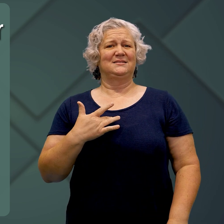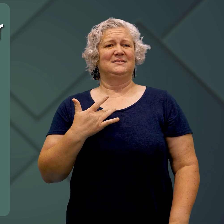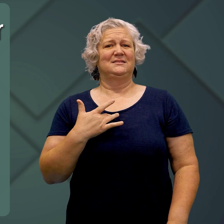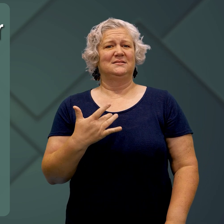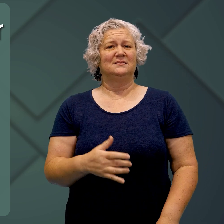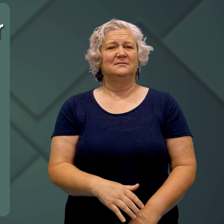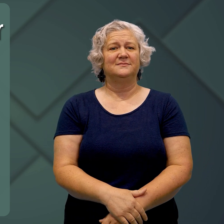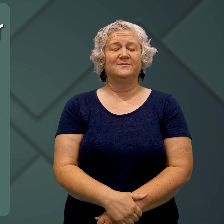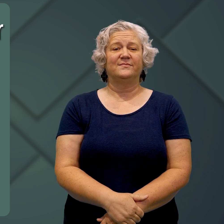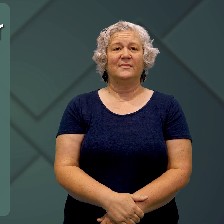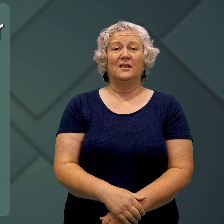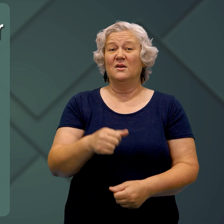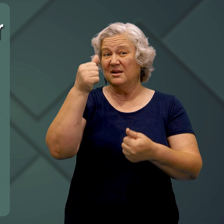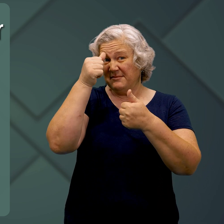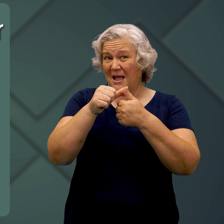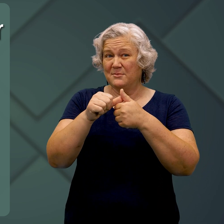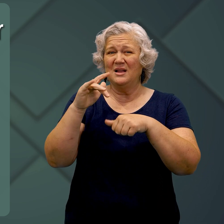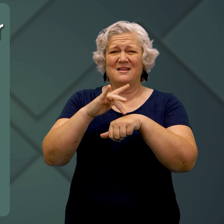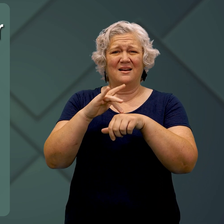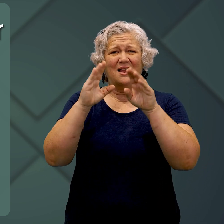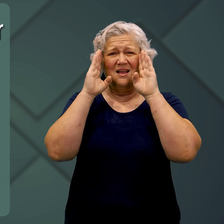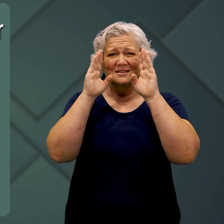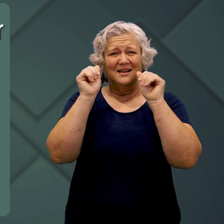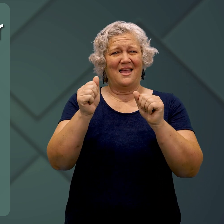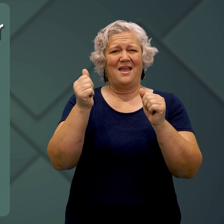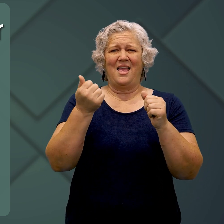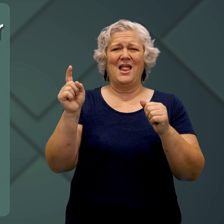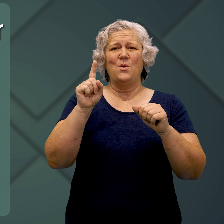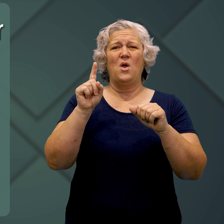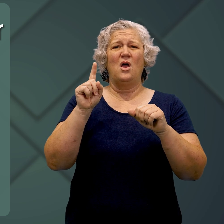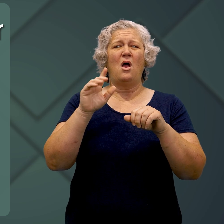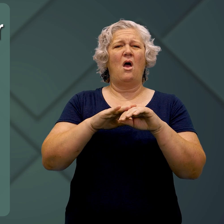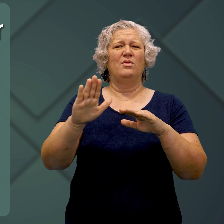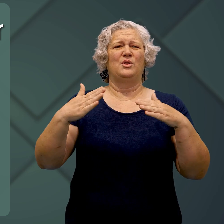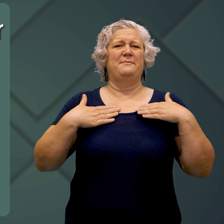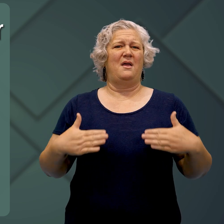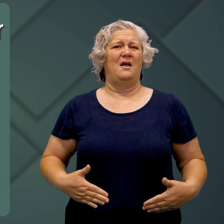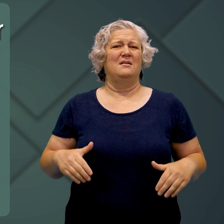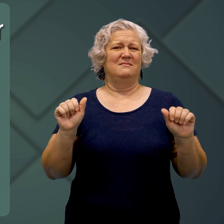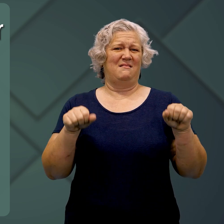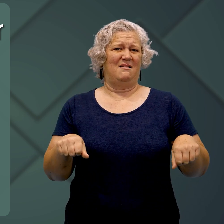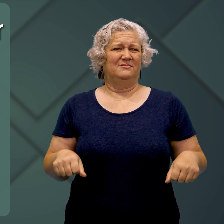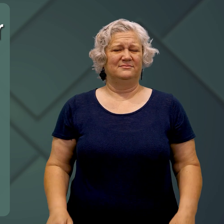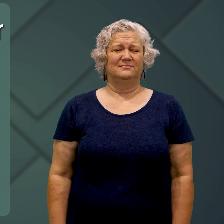senses. Remember, tactile attention and focus can be anywhere on the body.